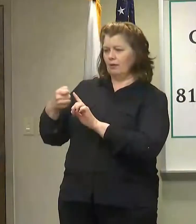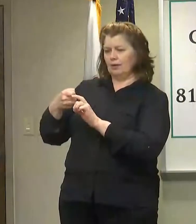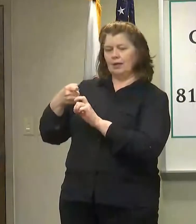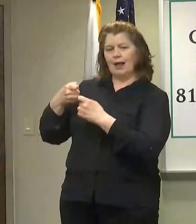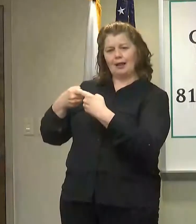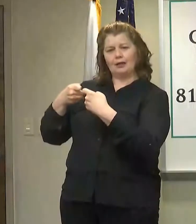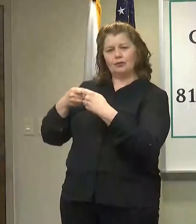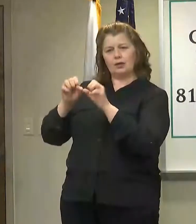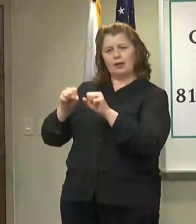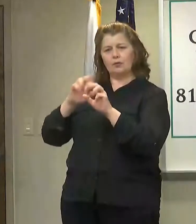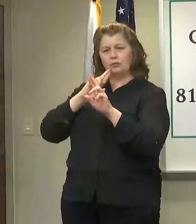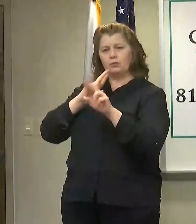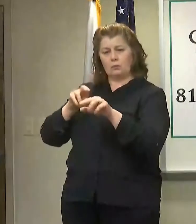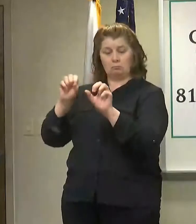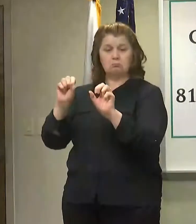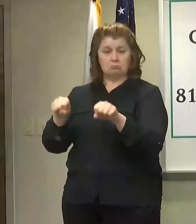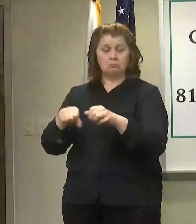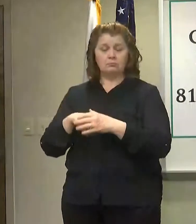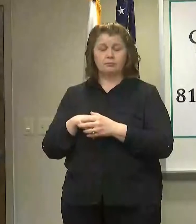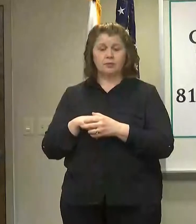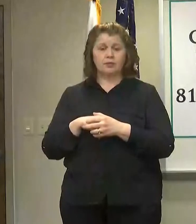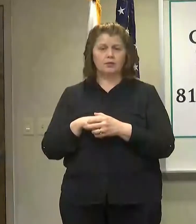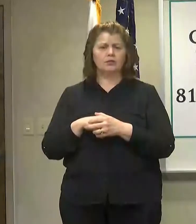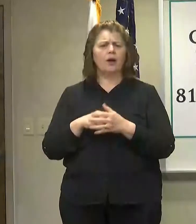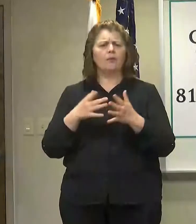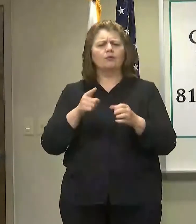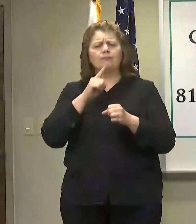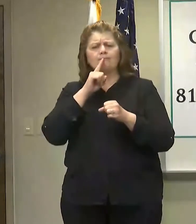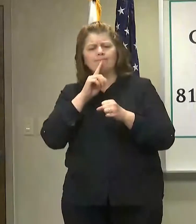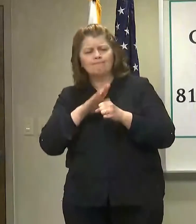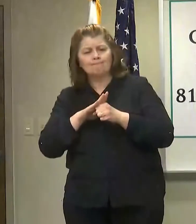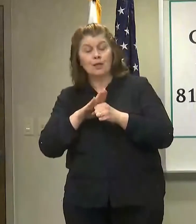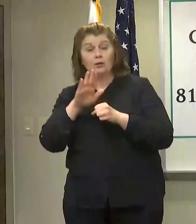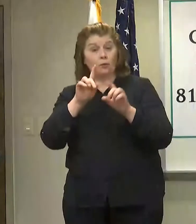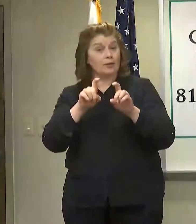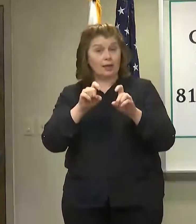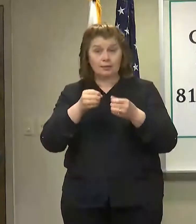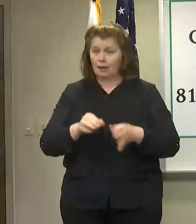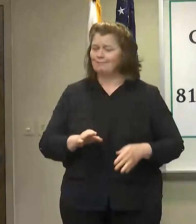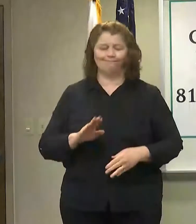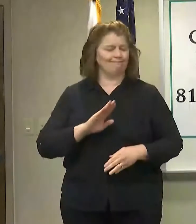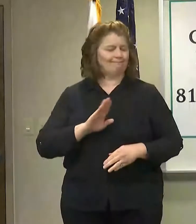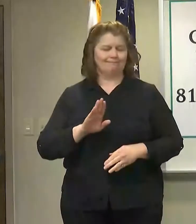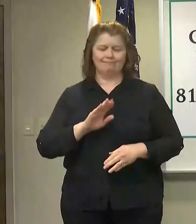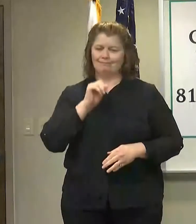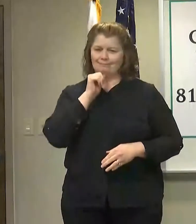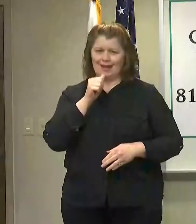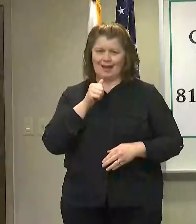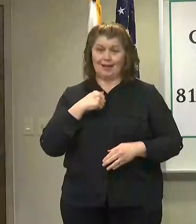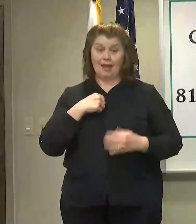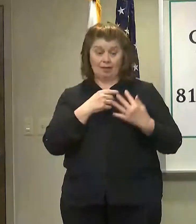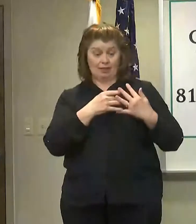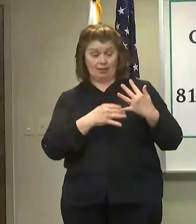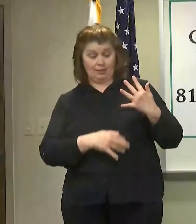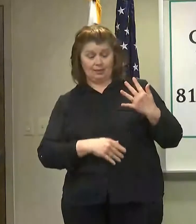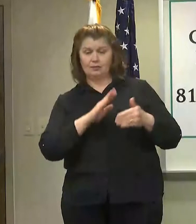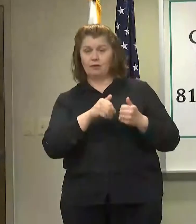capability. So I really want to reassure the community that your tests are not lost. We have the manifest of all the tests that were done